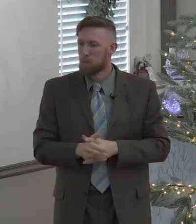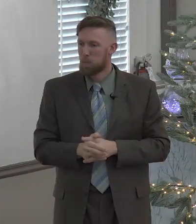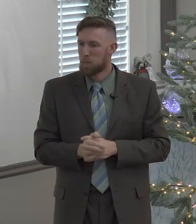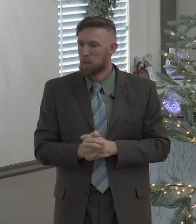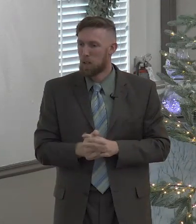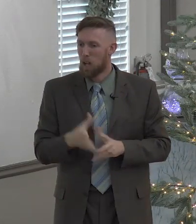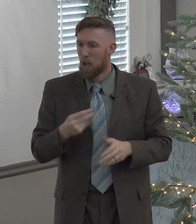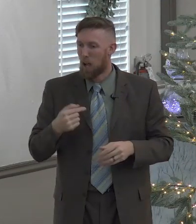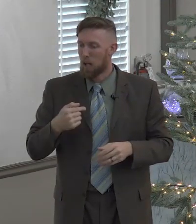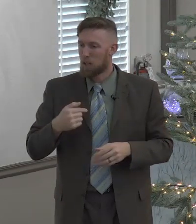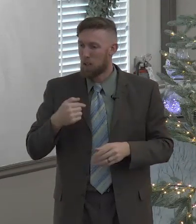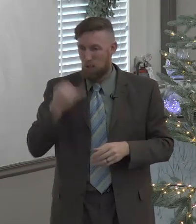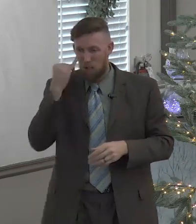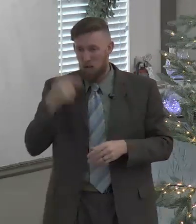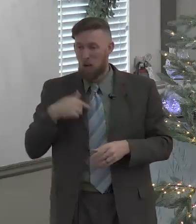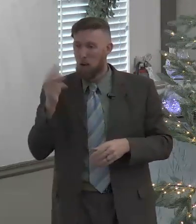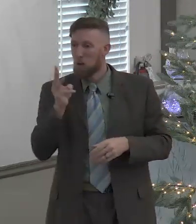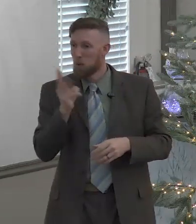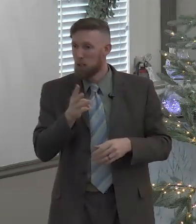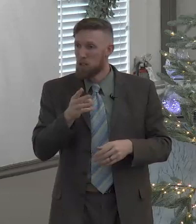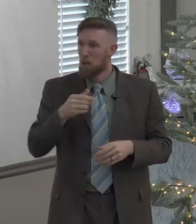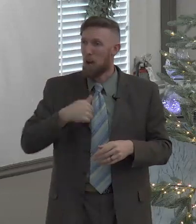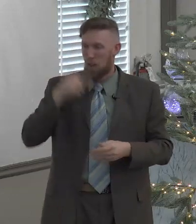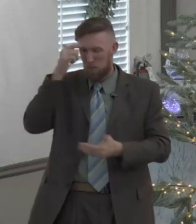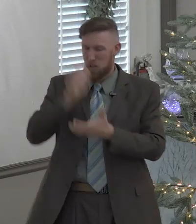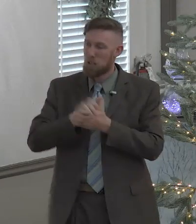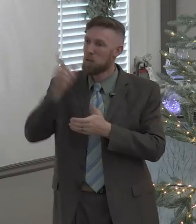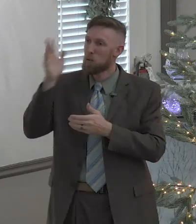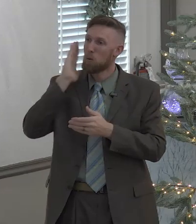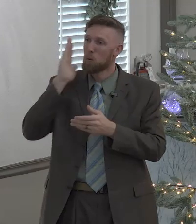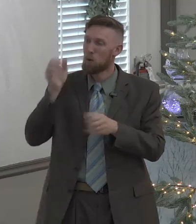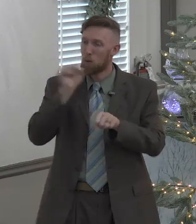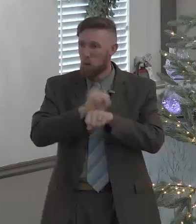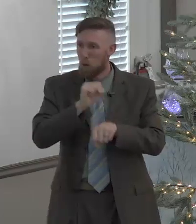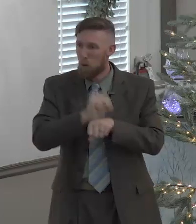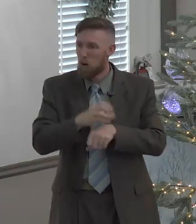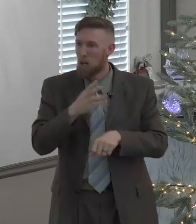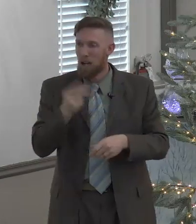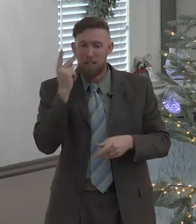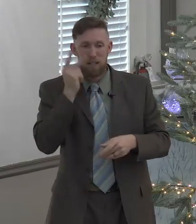might be, "and Lord, I'm trusting you that that person will get saved."